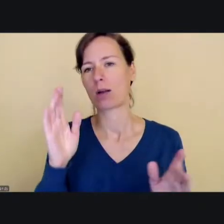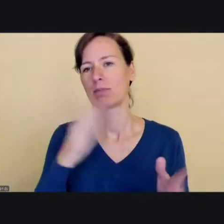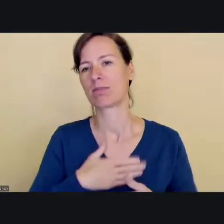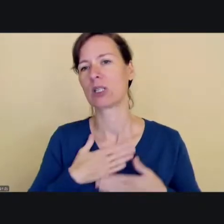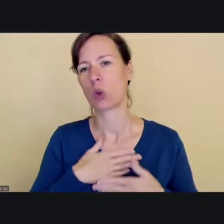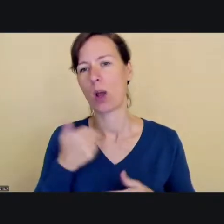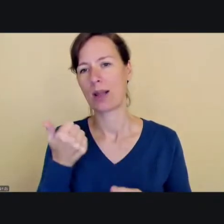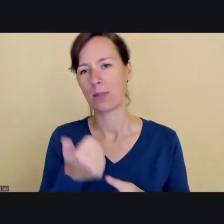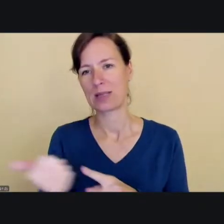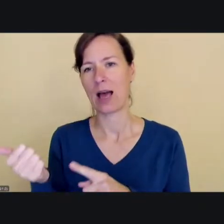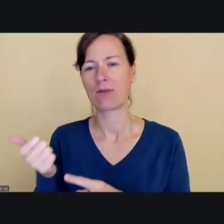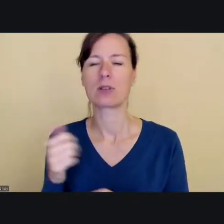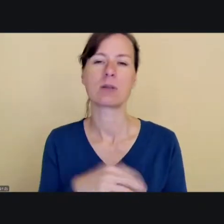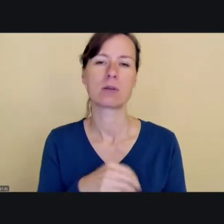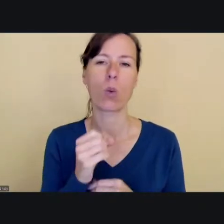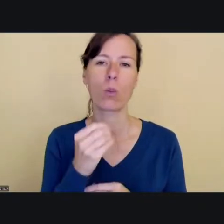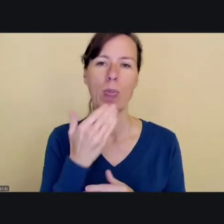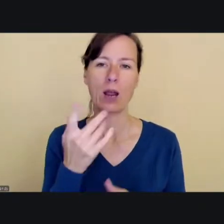that.